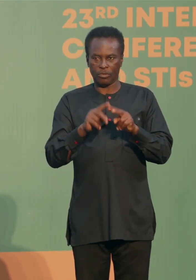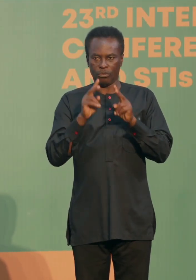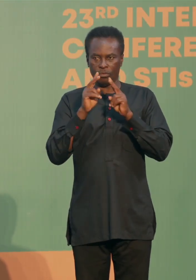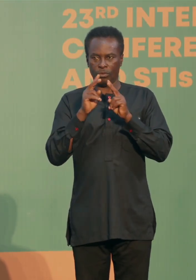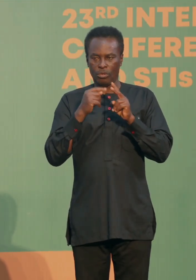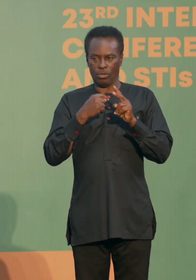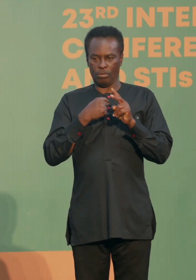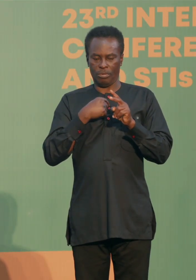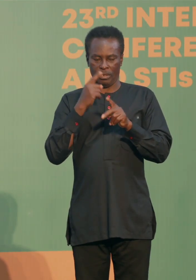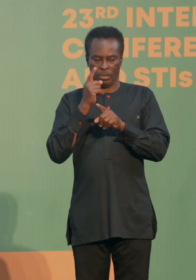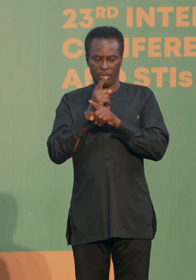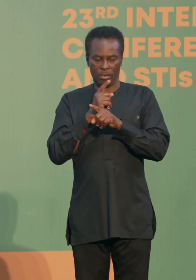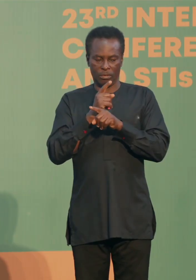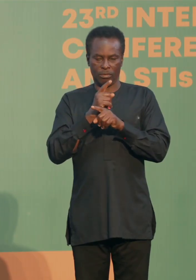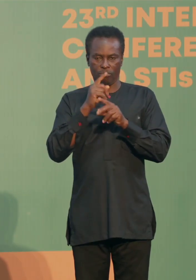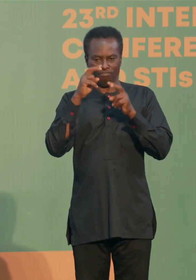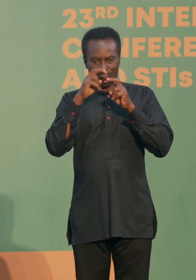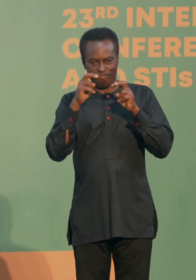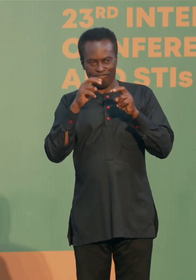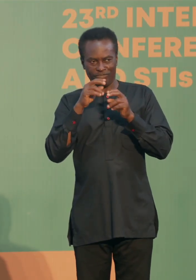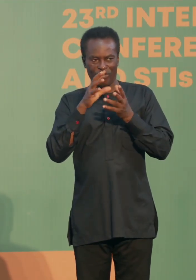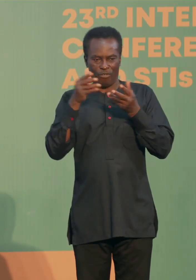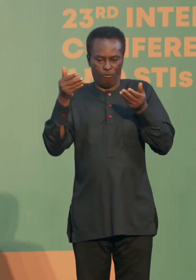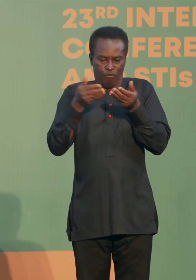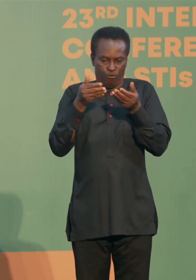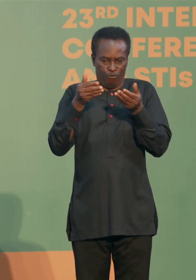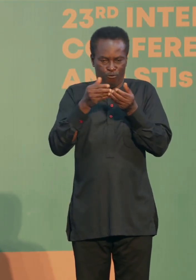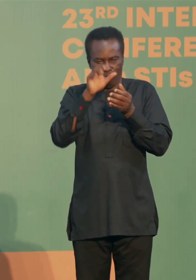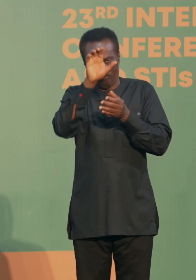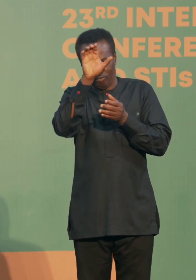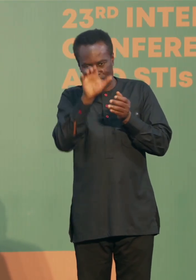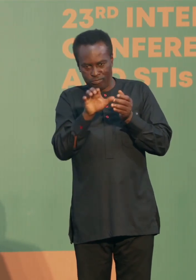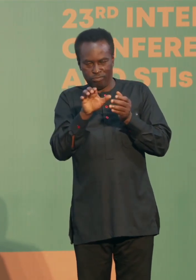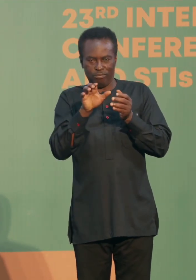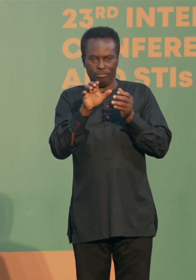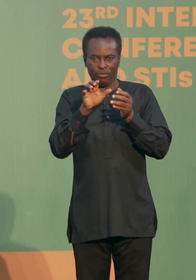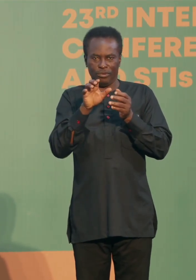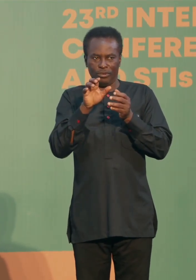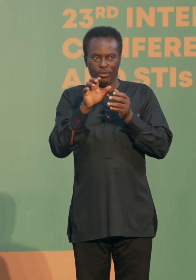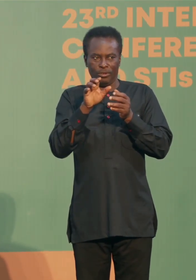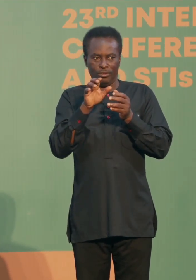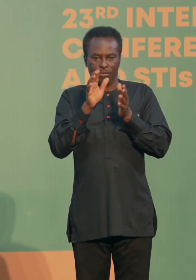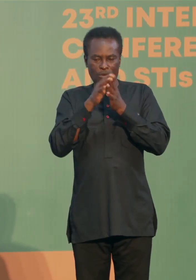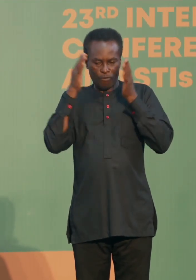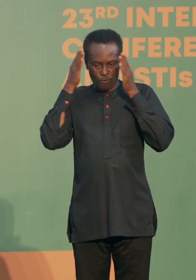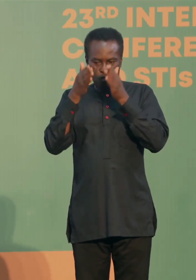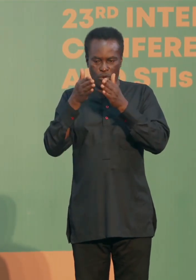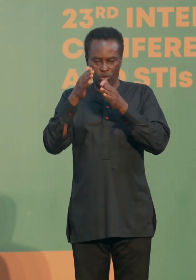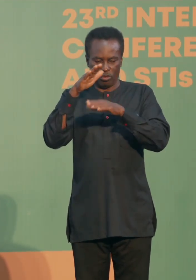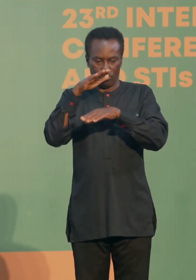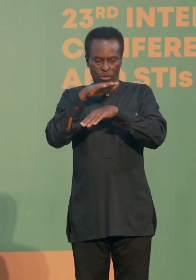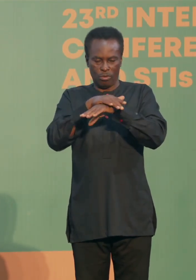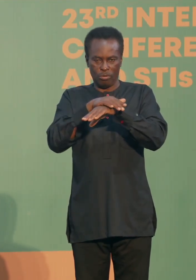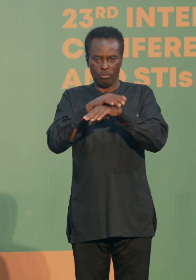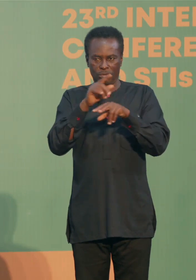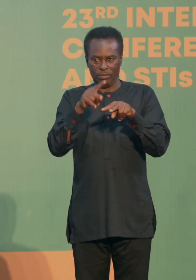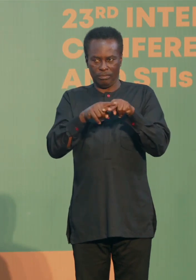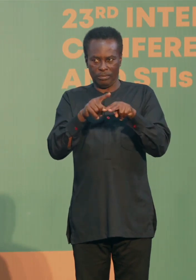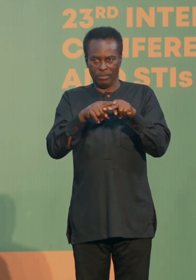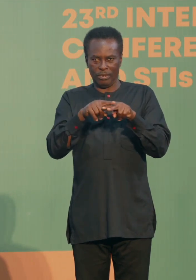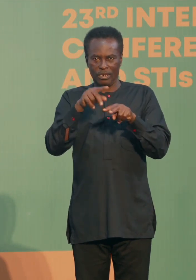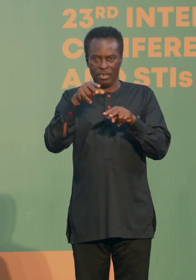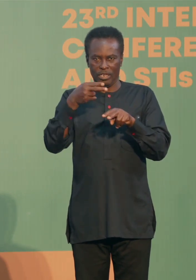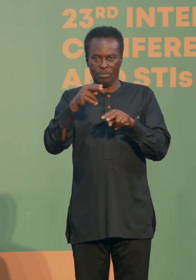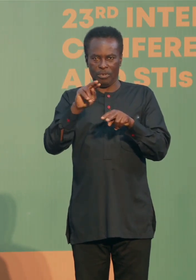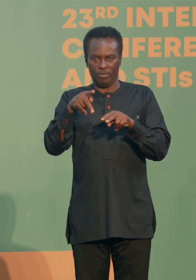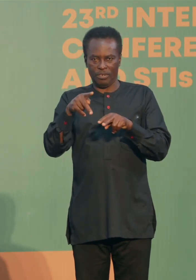I'll just run through a couple of introductory, and it's going to be heavily focused on cervical cancer, because cancer